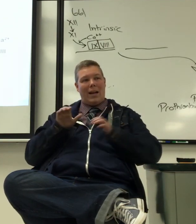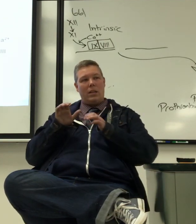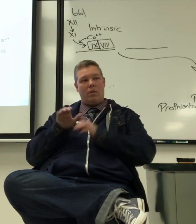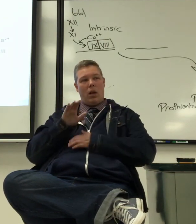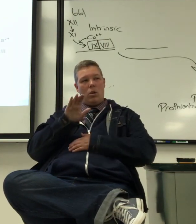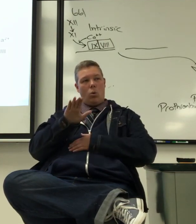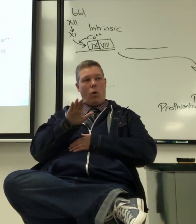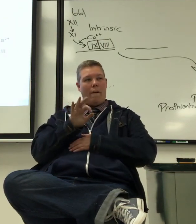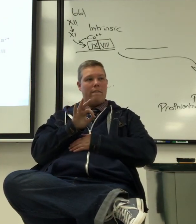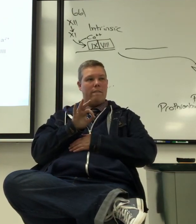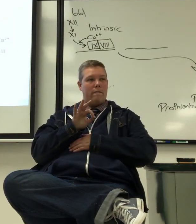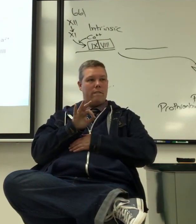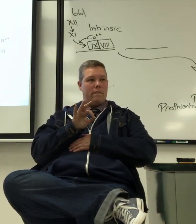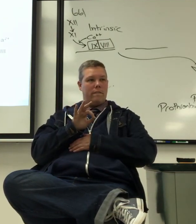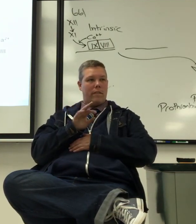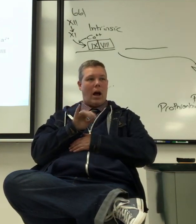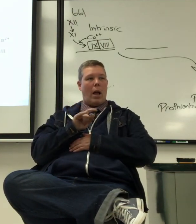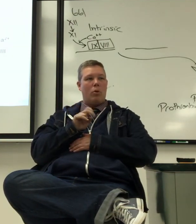That's your little spider web of